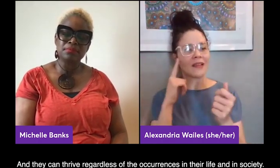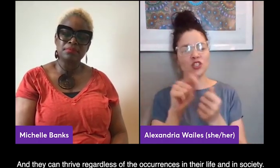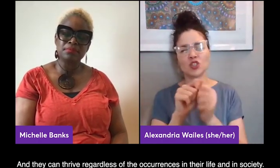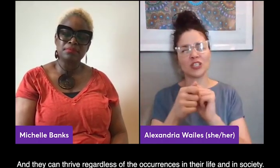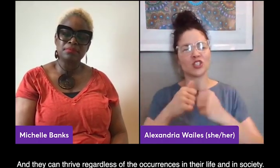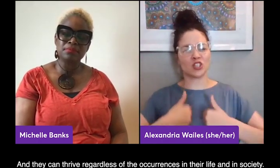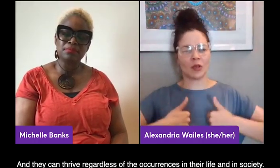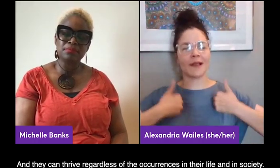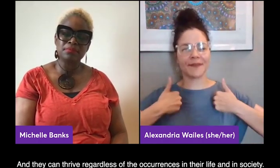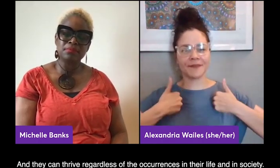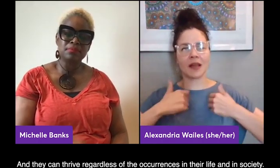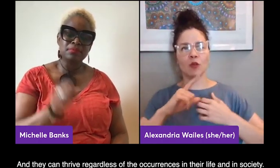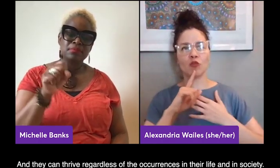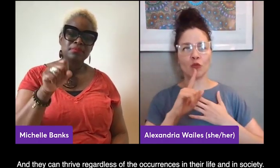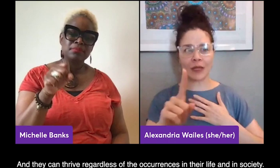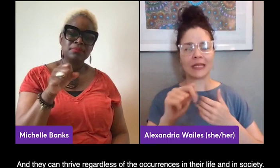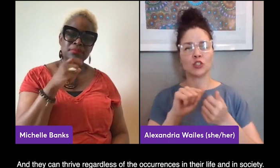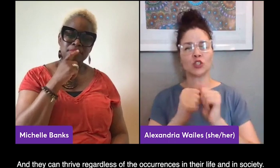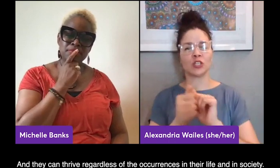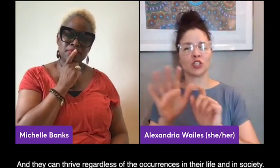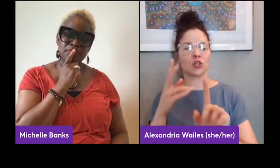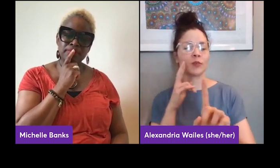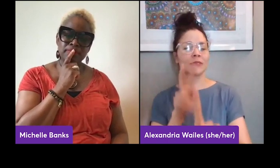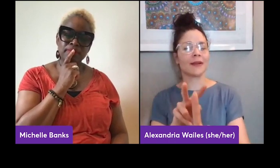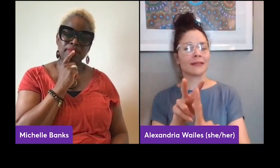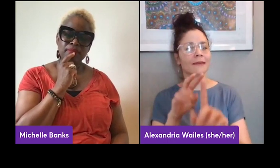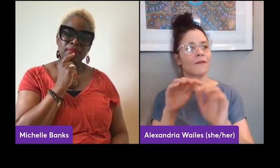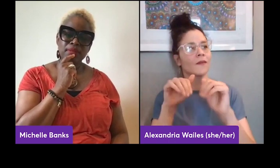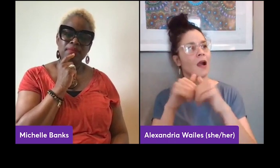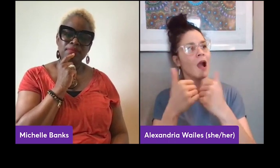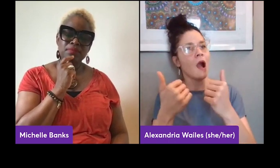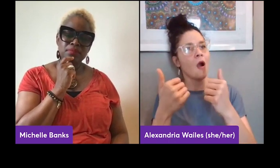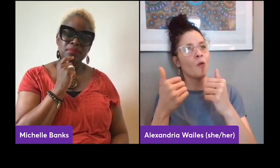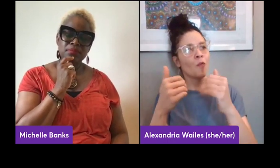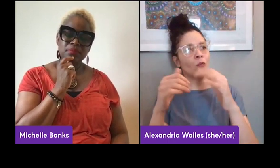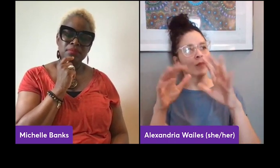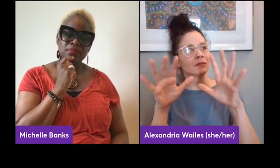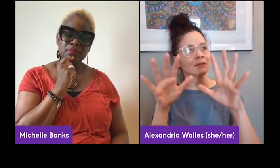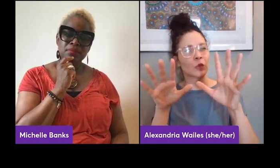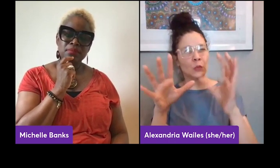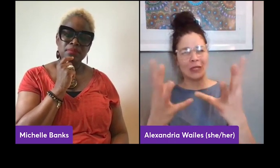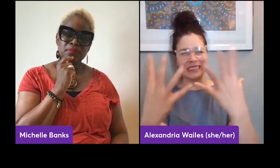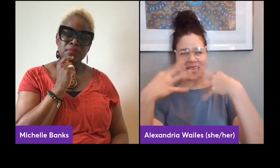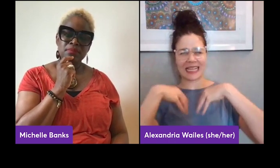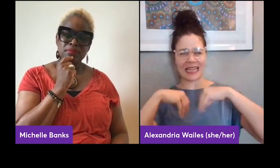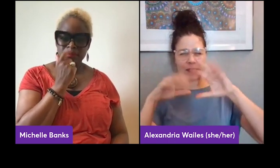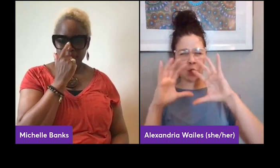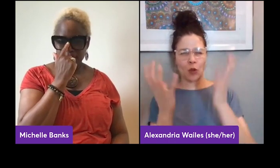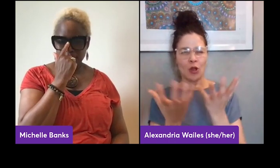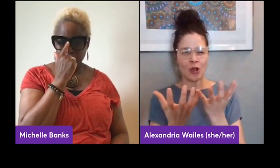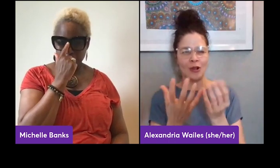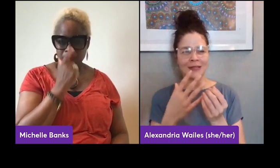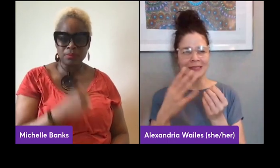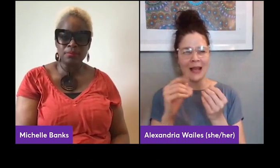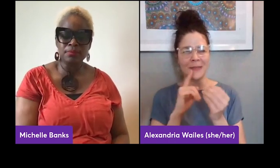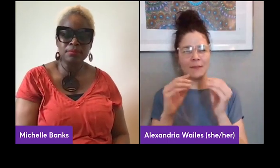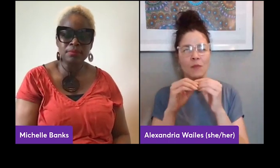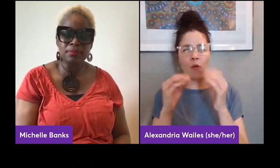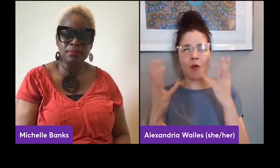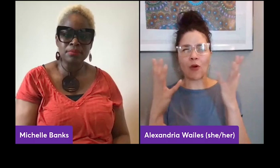And that can change someone's life. That can change your perspective when you start taking in the